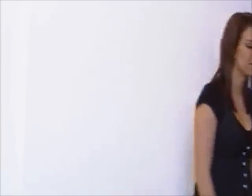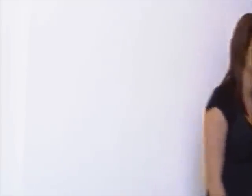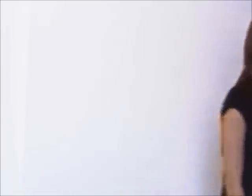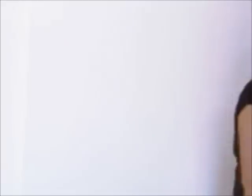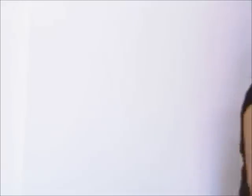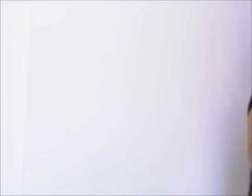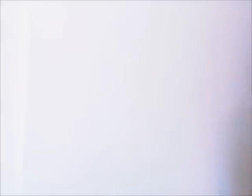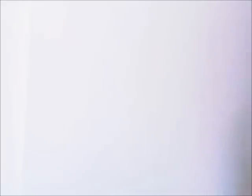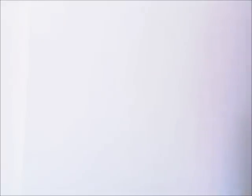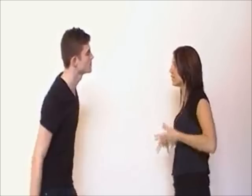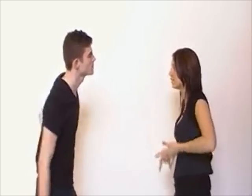Right there, Sam.